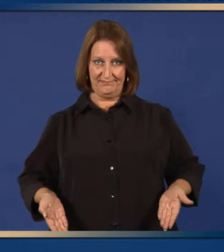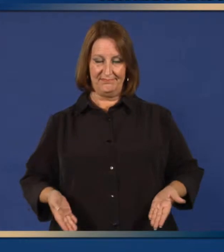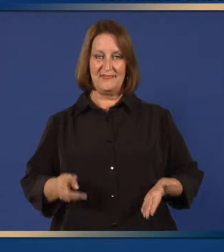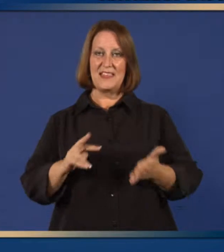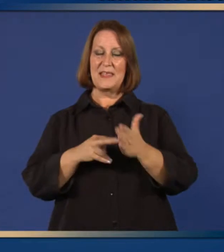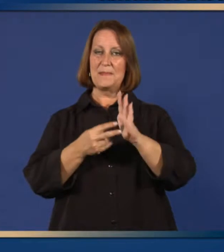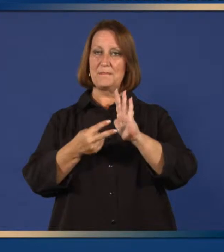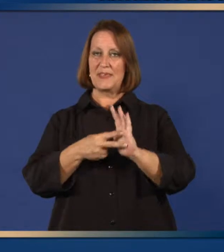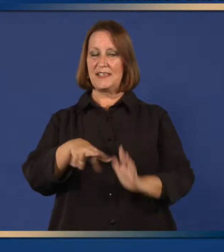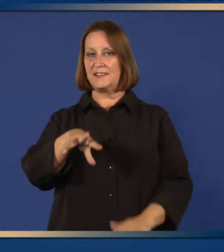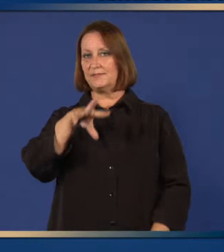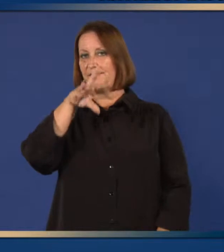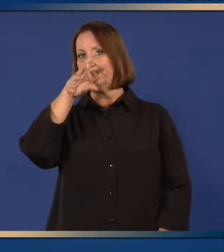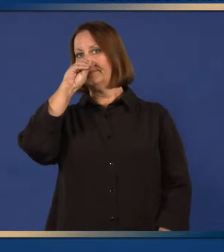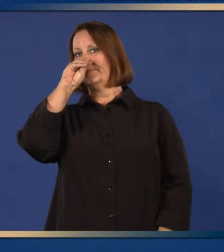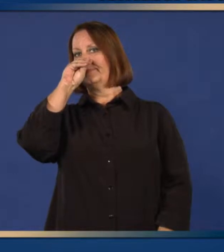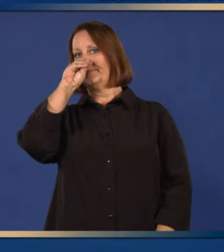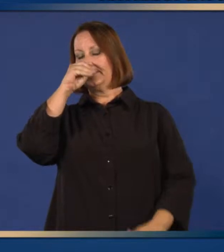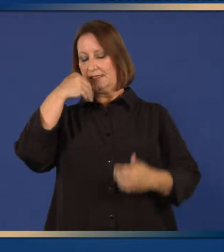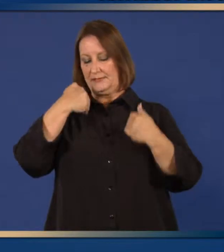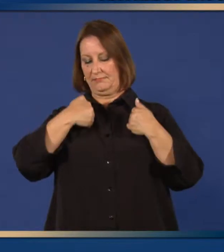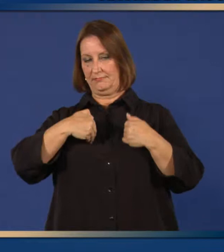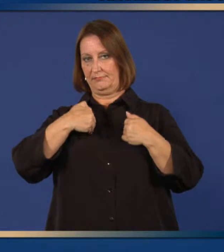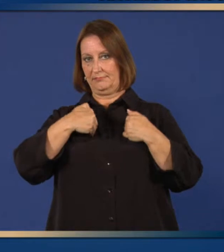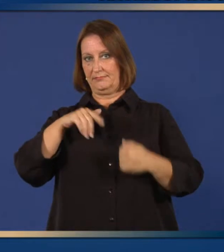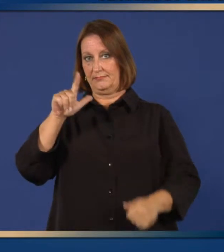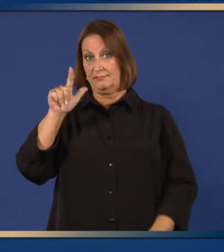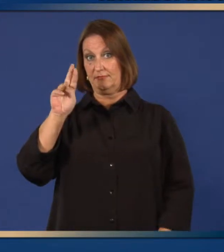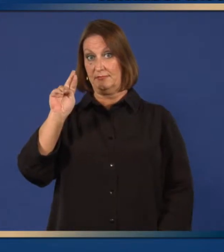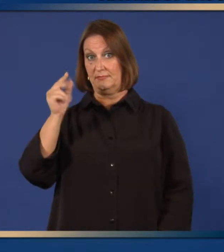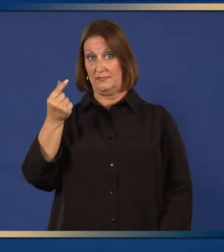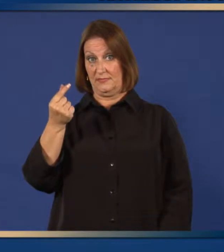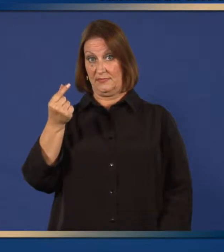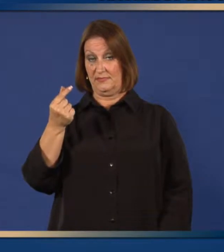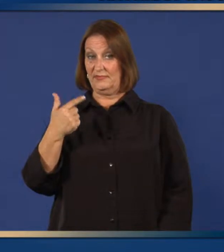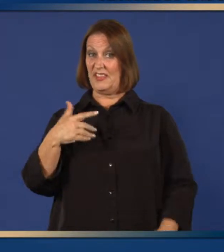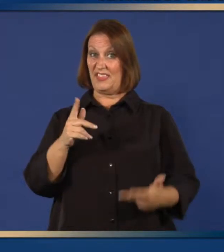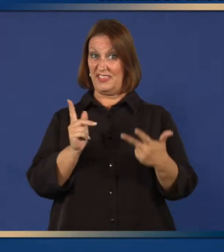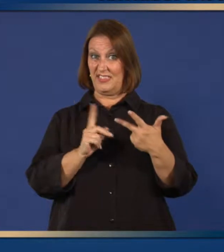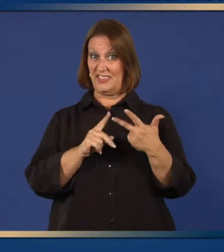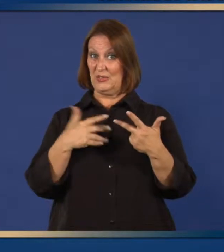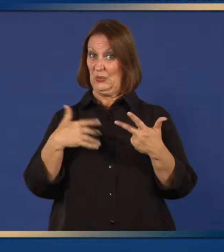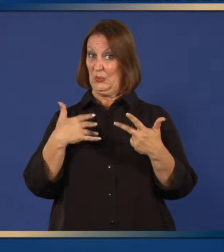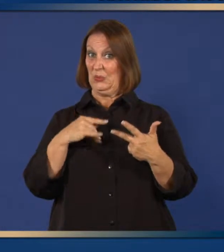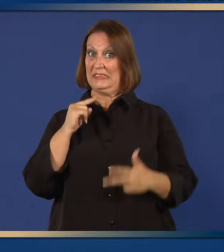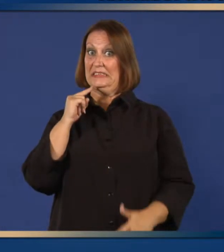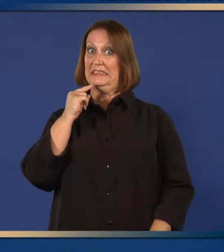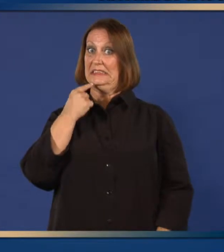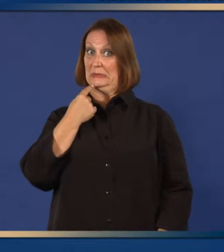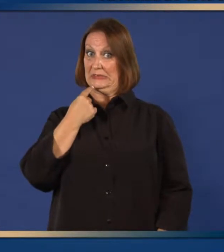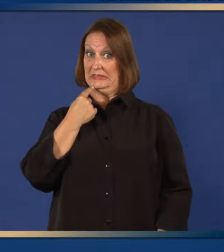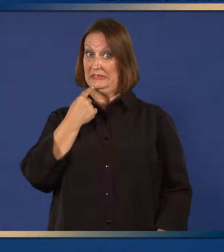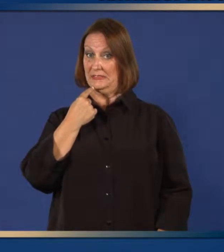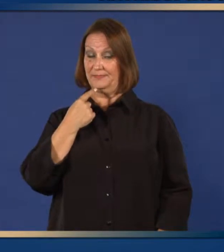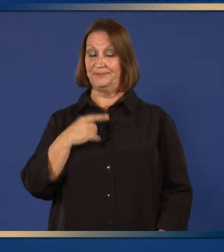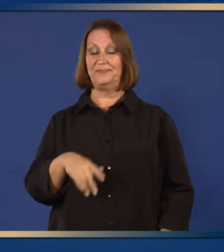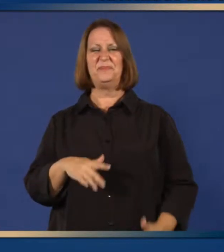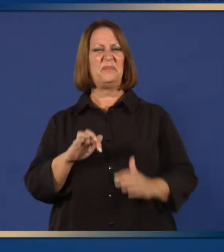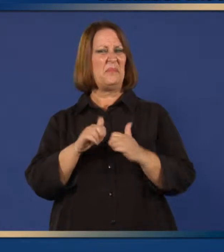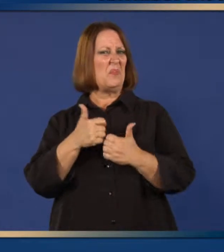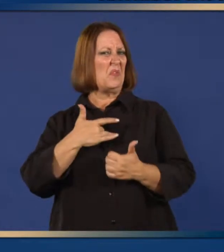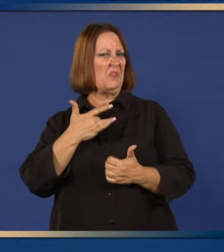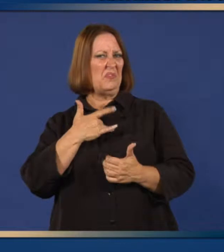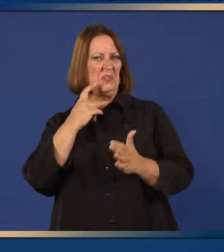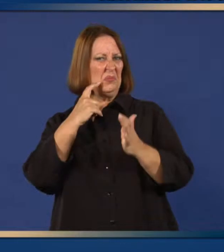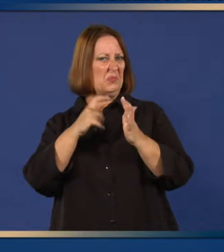Inhalation anthrax. This form of anthrax occurs when Bacillus anthracis is inhaled